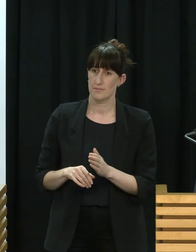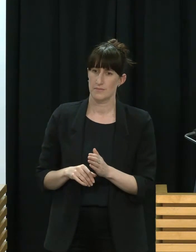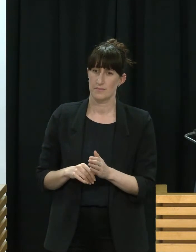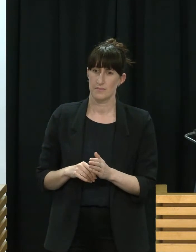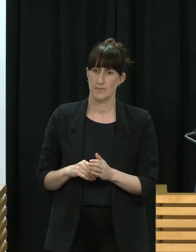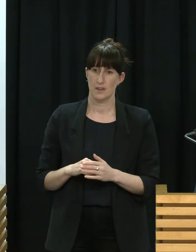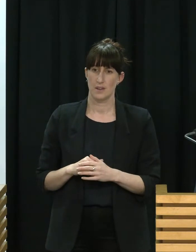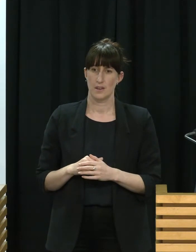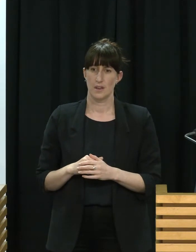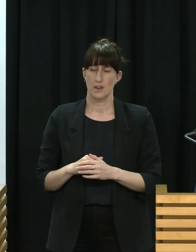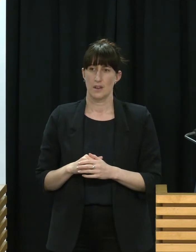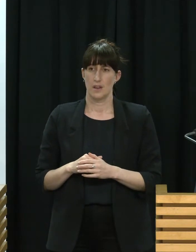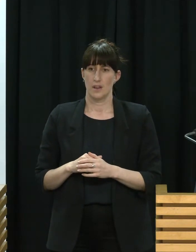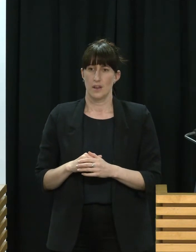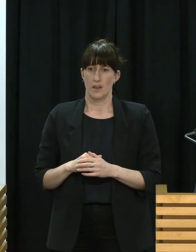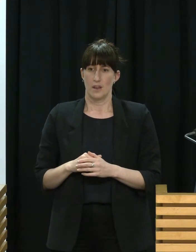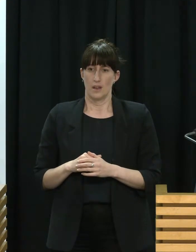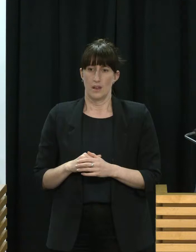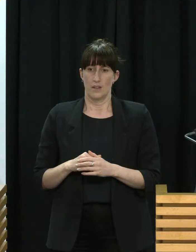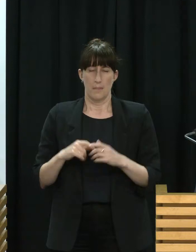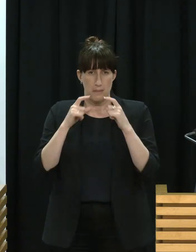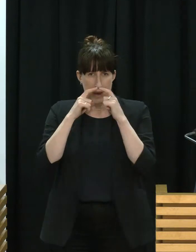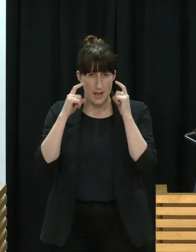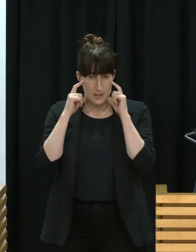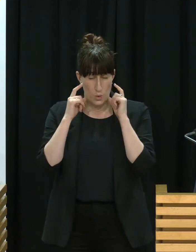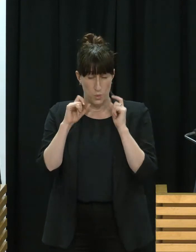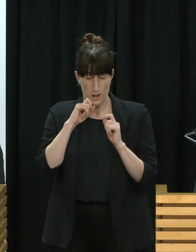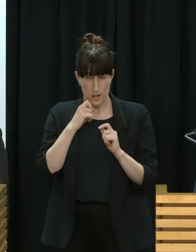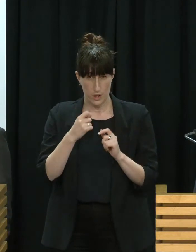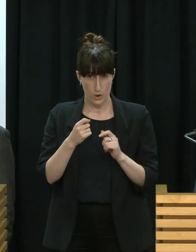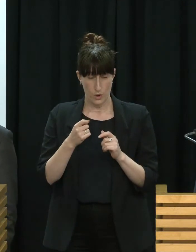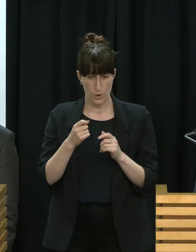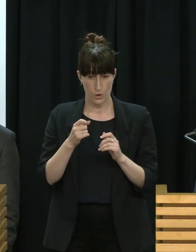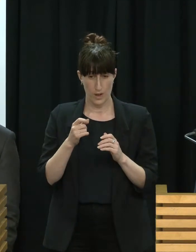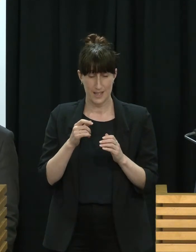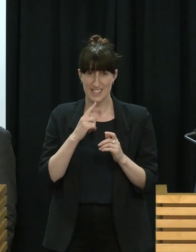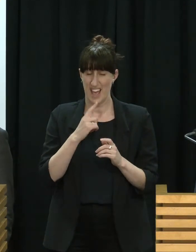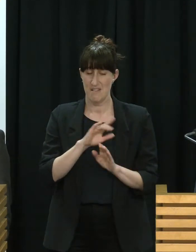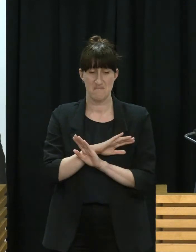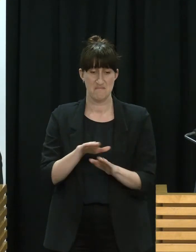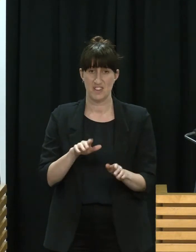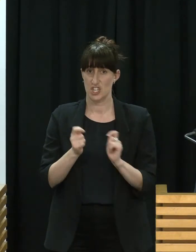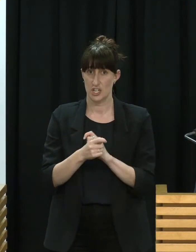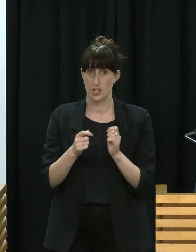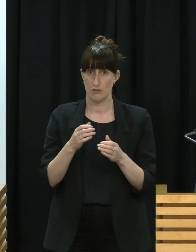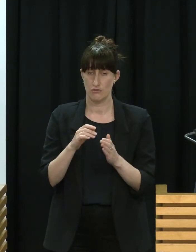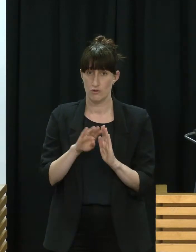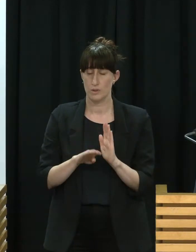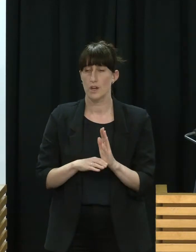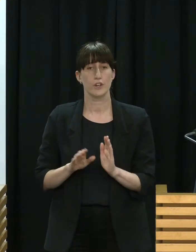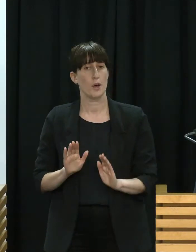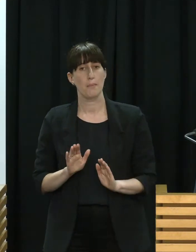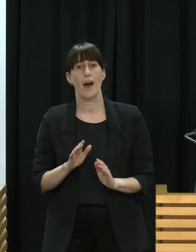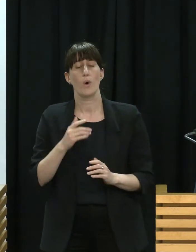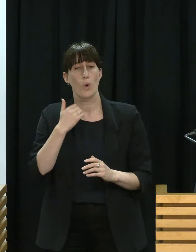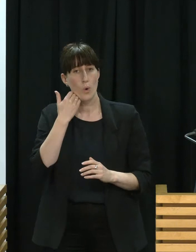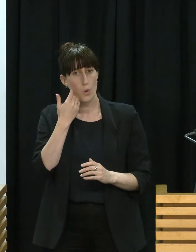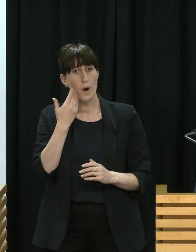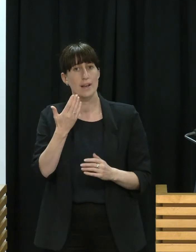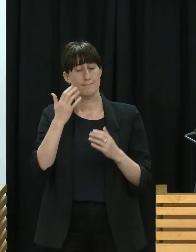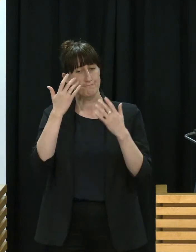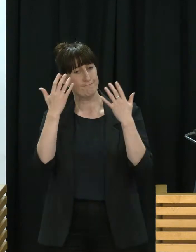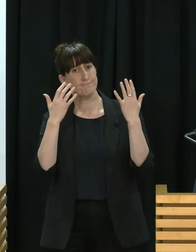never really rule anything out, as you know, so we keep everything under review. Do you have an update on the Janssen vaccine and when MedSafe is in